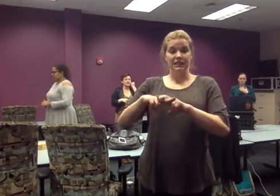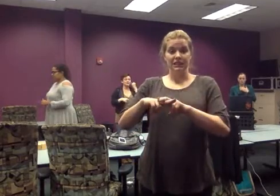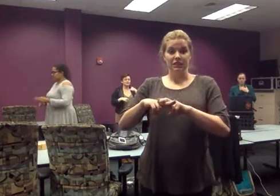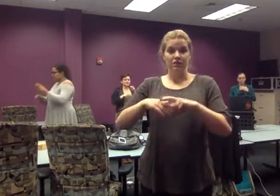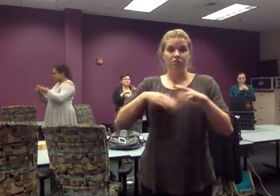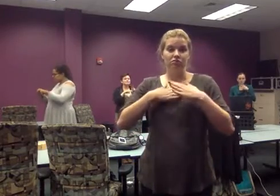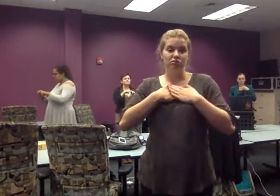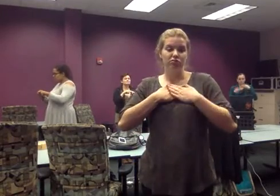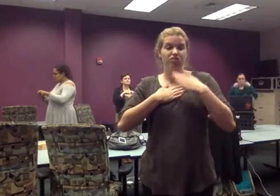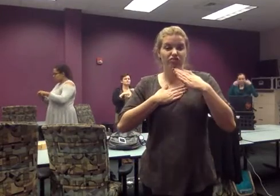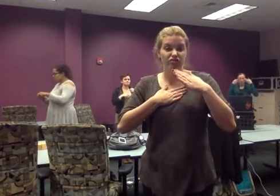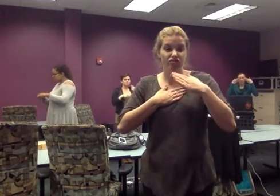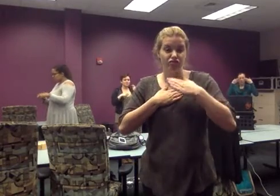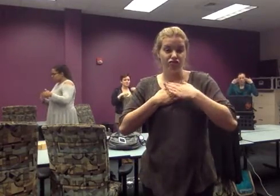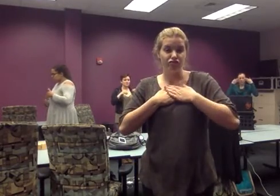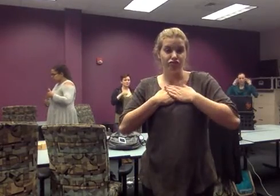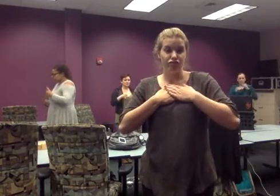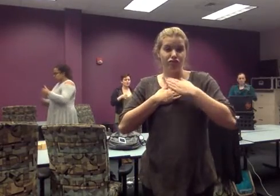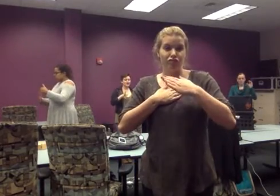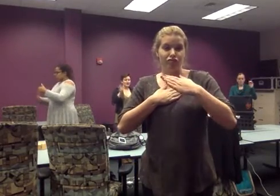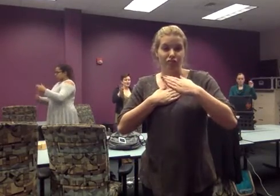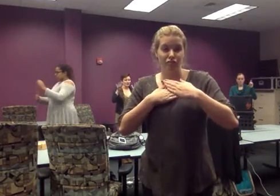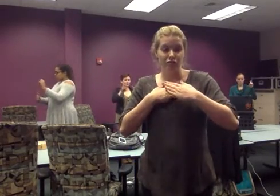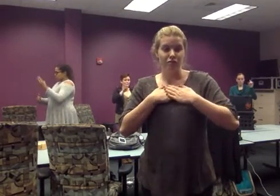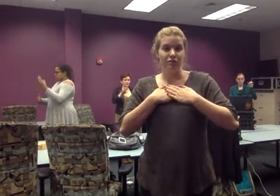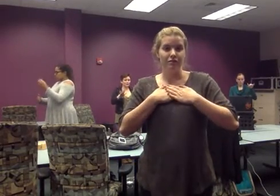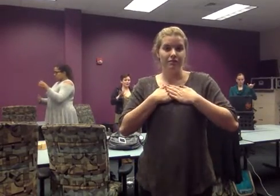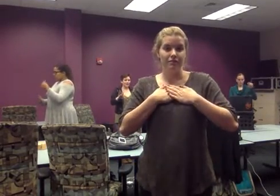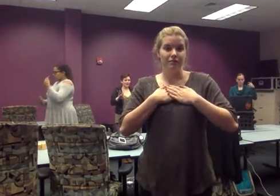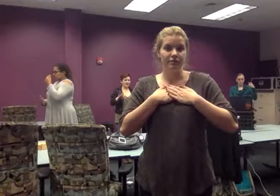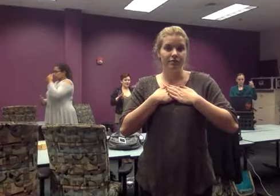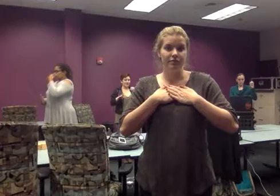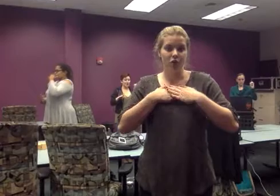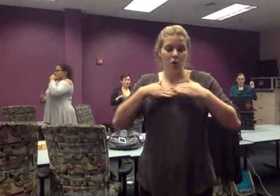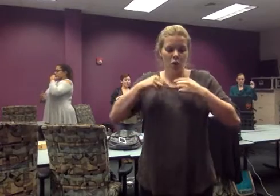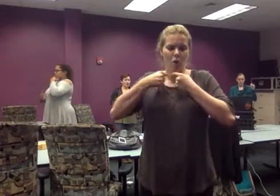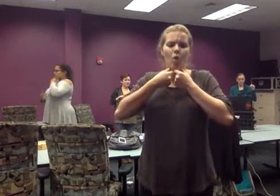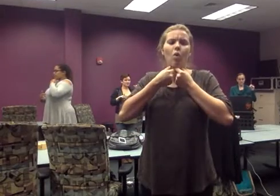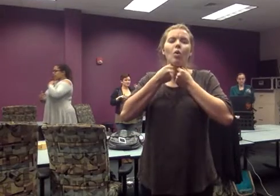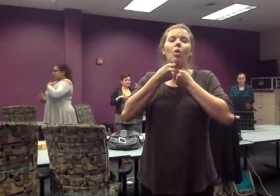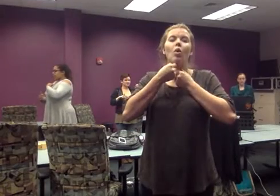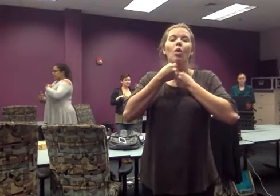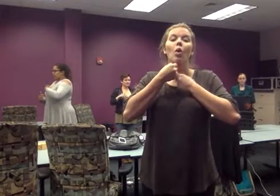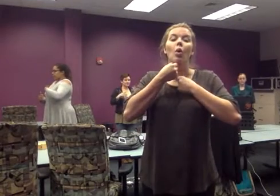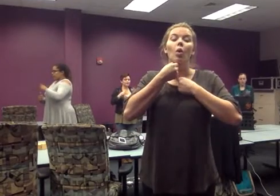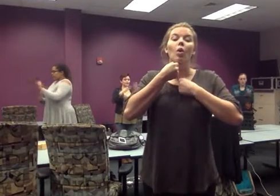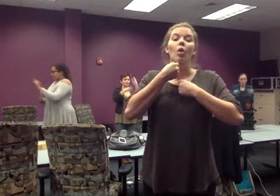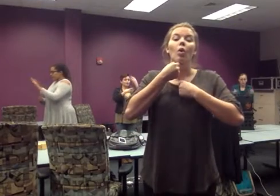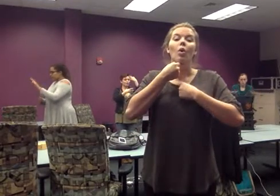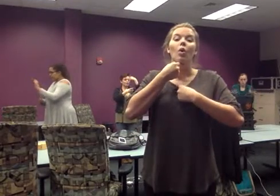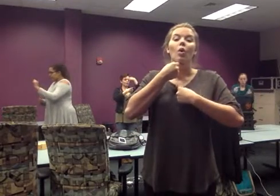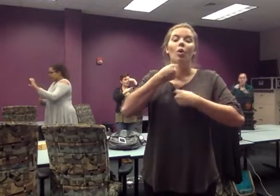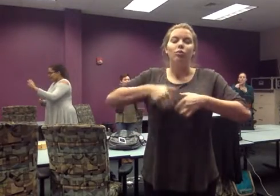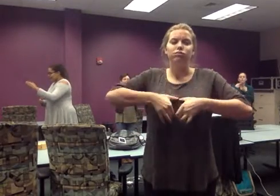and our mouth, we breathe in our oxygen, and it comes down our trachea, comes into our lungs, where